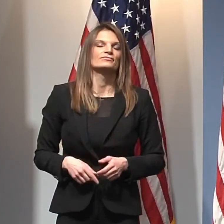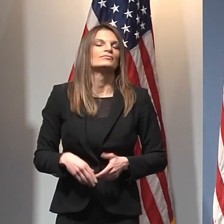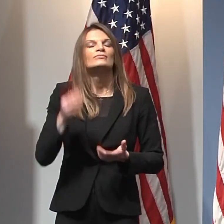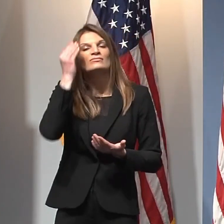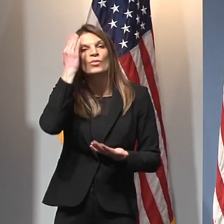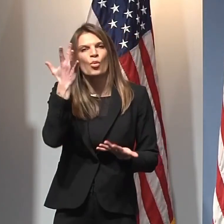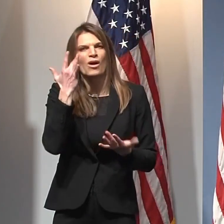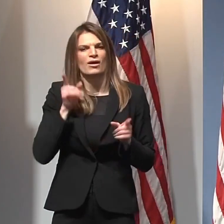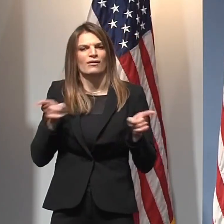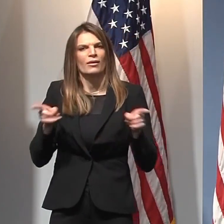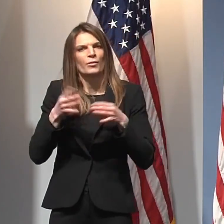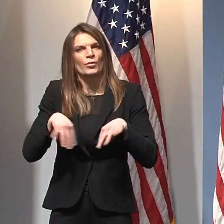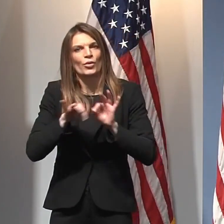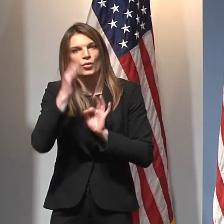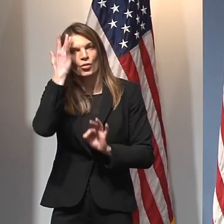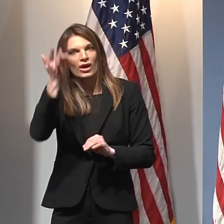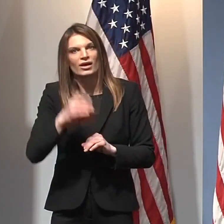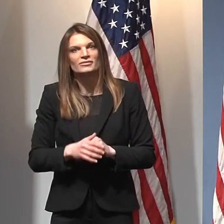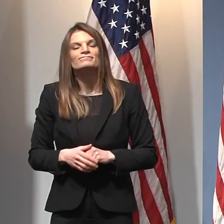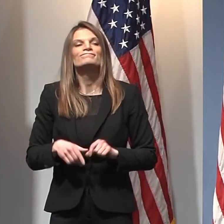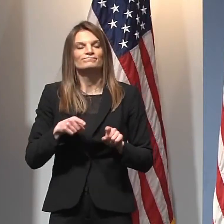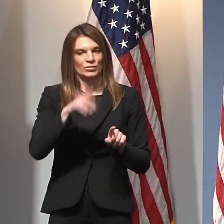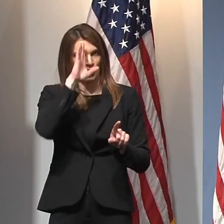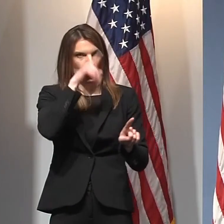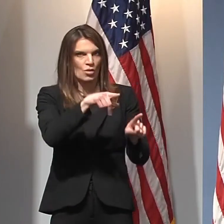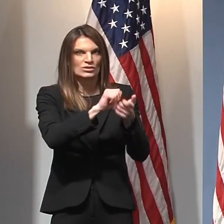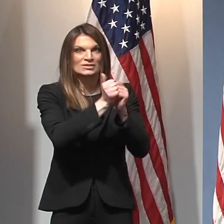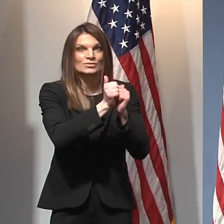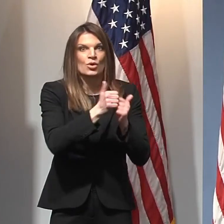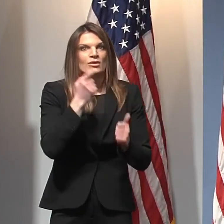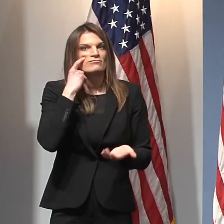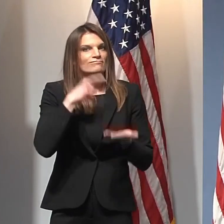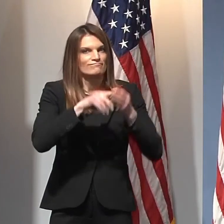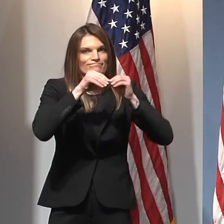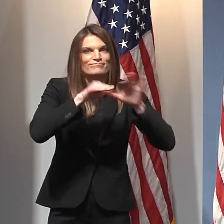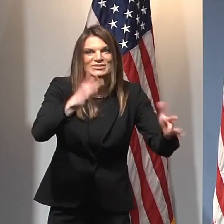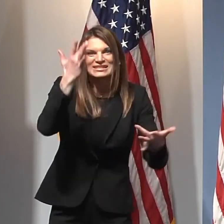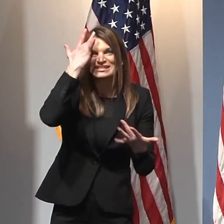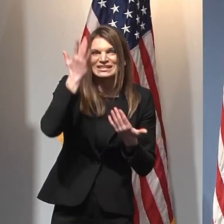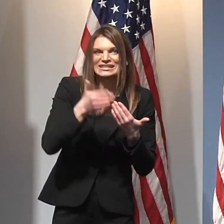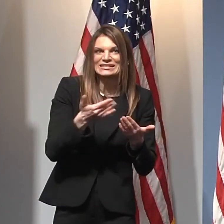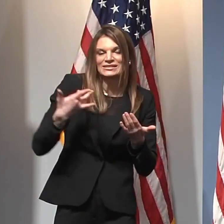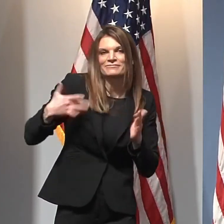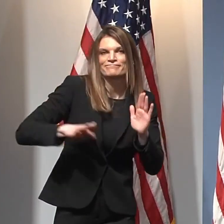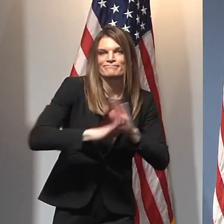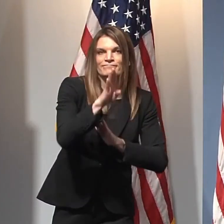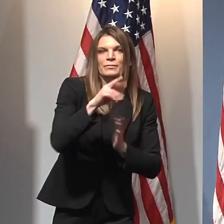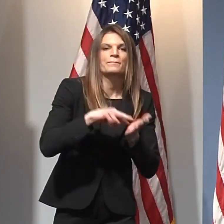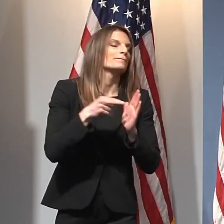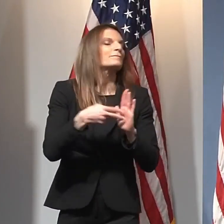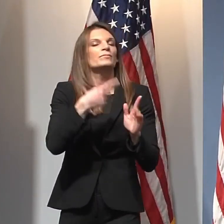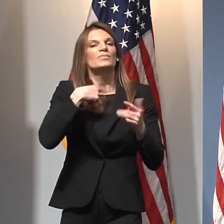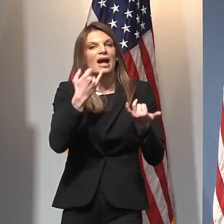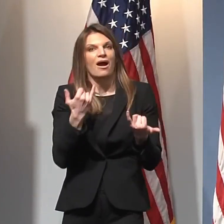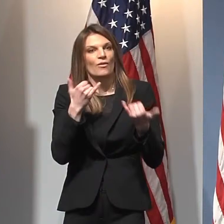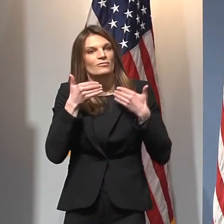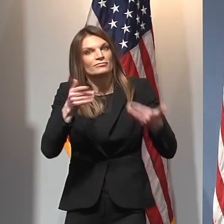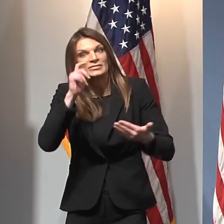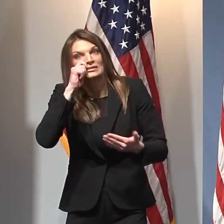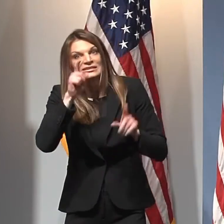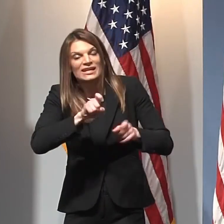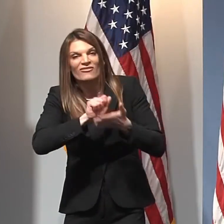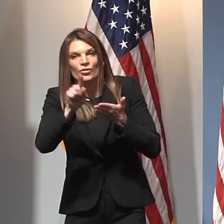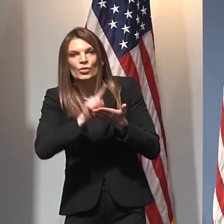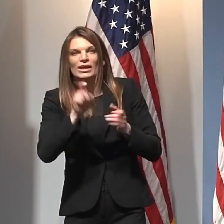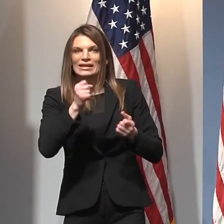because we've seen so many outbreaks associated with sports teams, and we want to identify any cases as soon as possible and